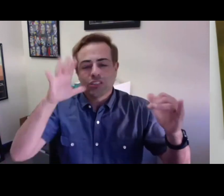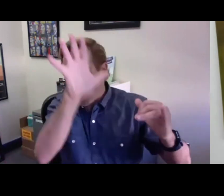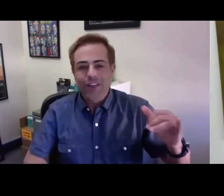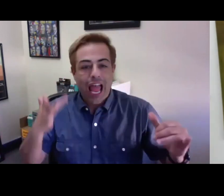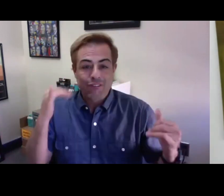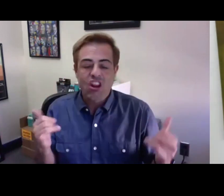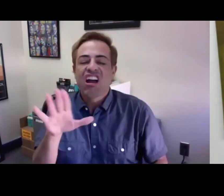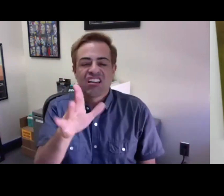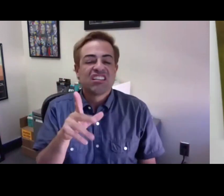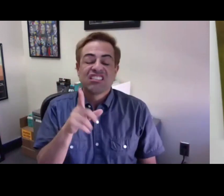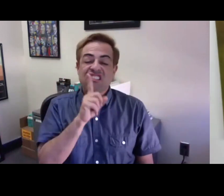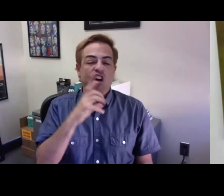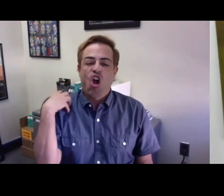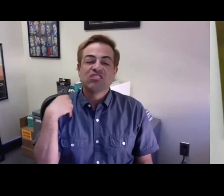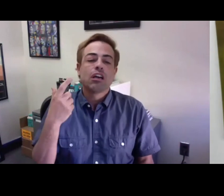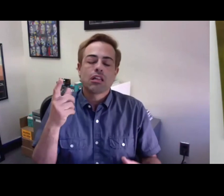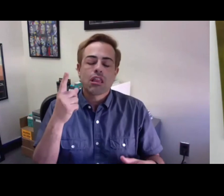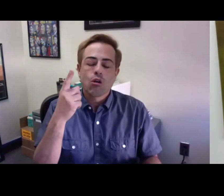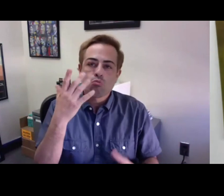Sherry something at NorCal.